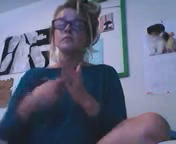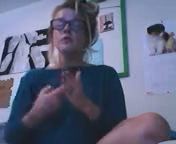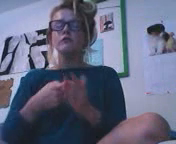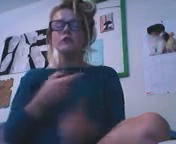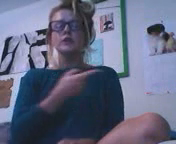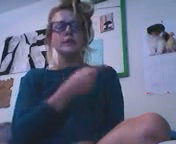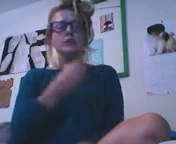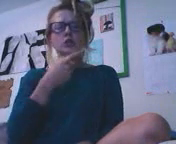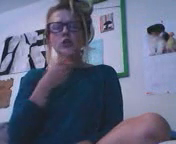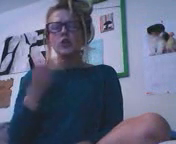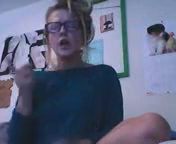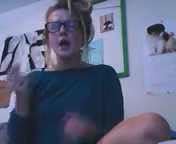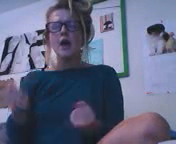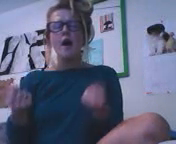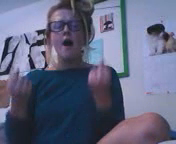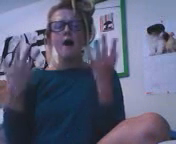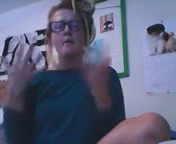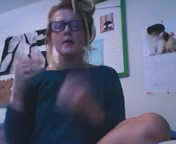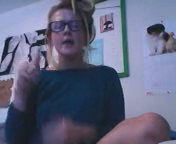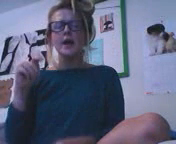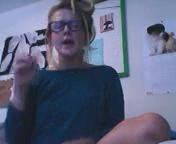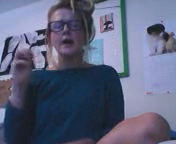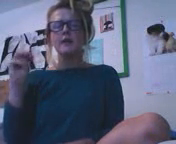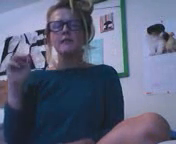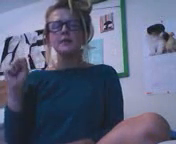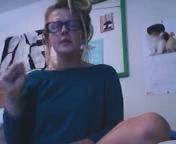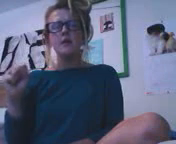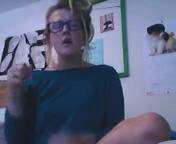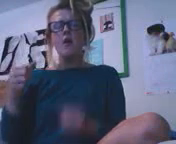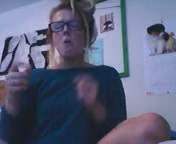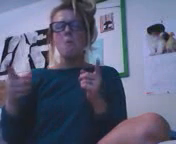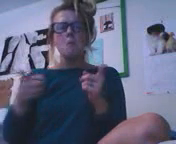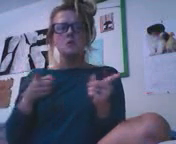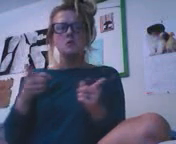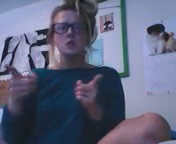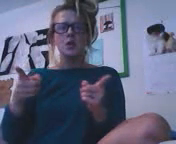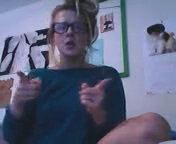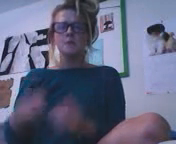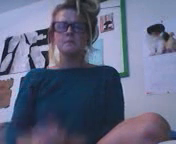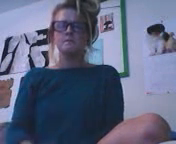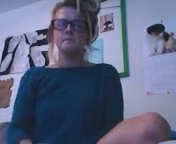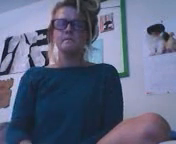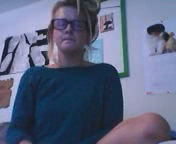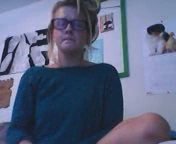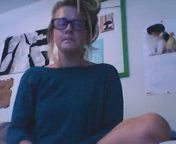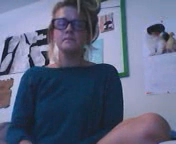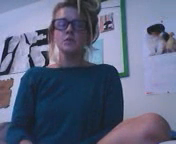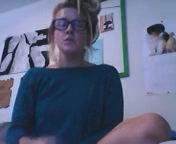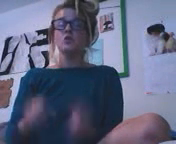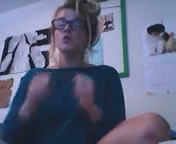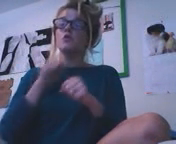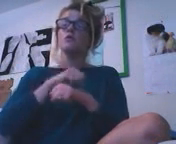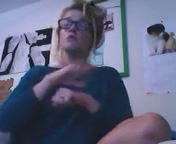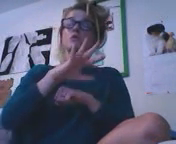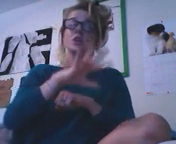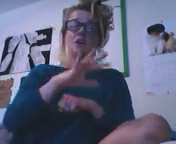each side of our reaction arrow. So on the reactant side, we have 1 carbon atom, 4